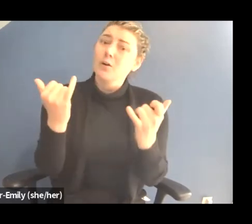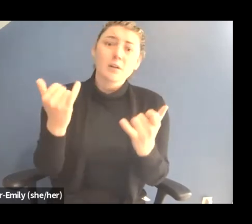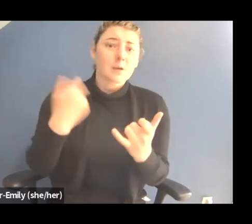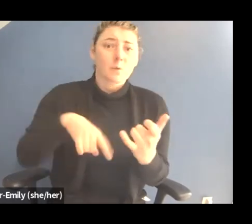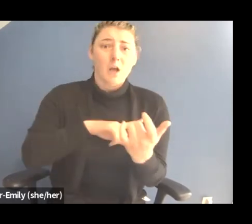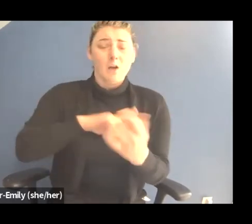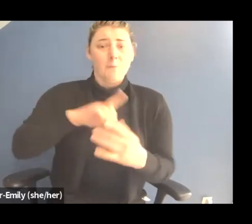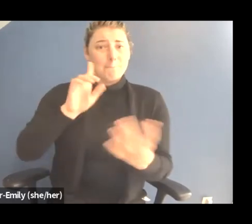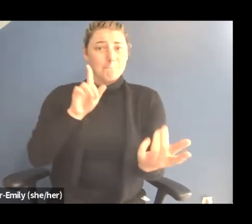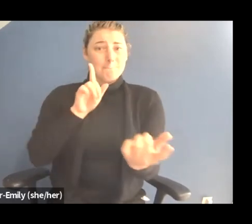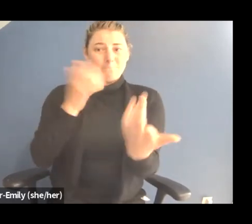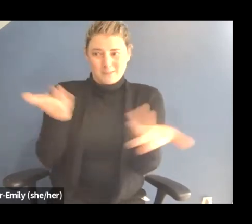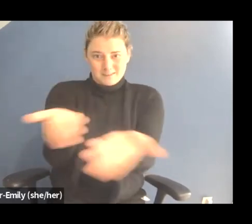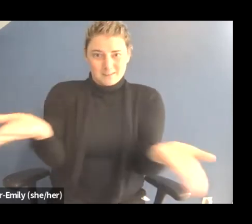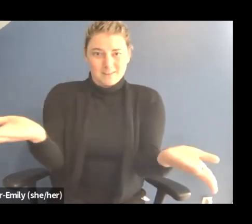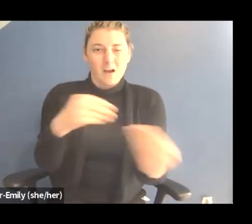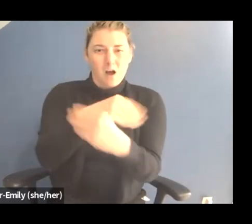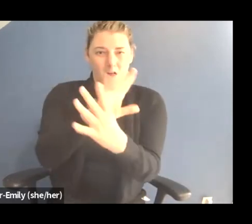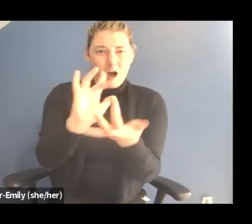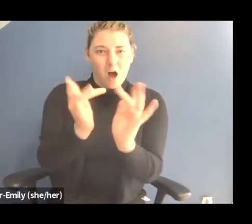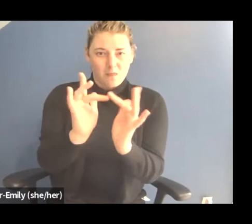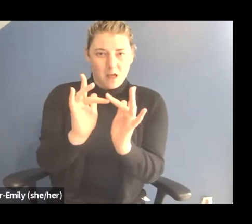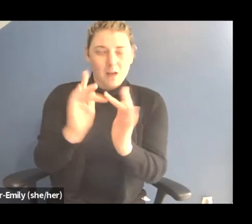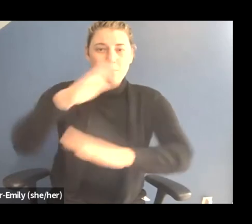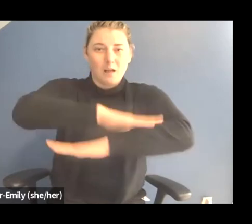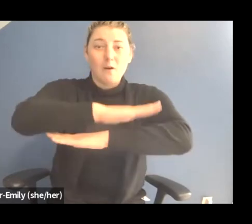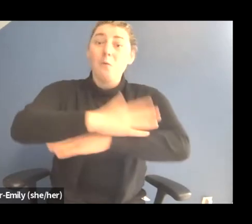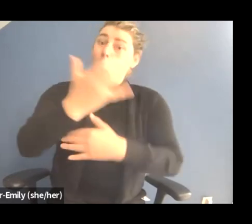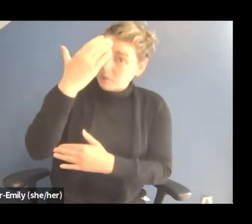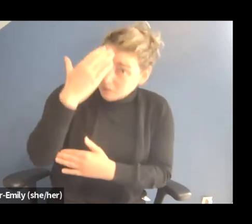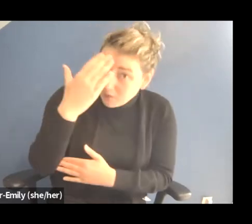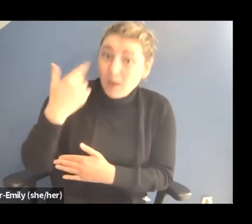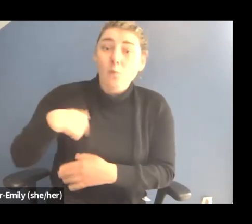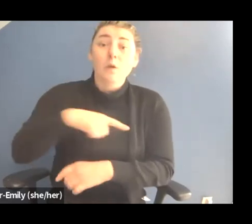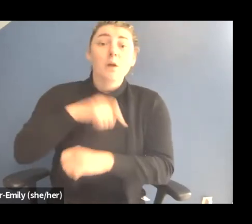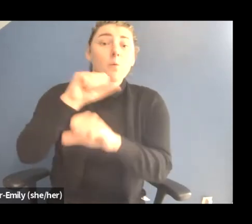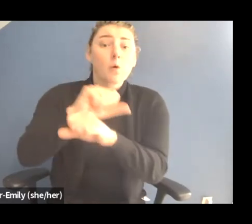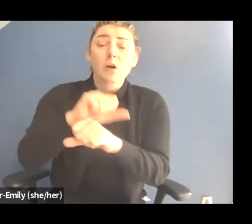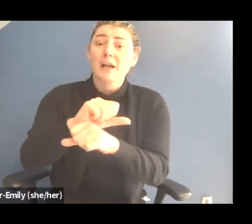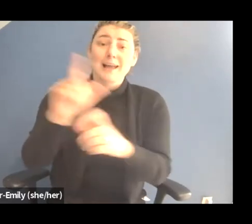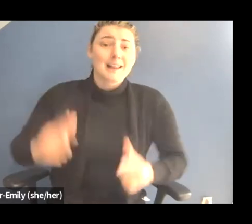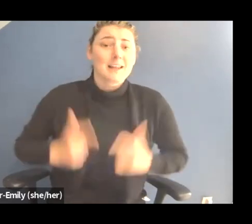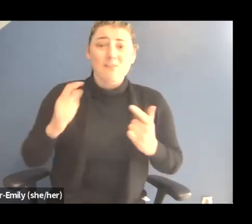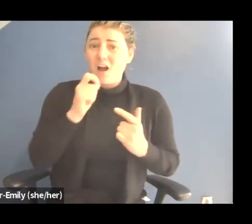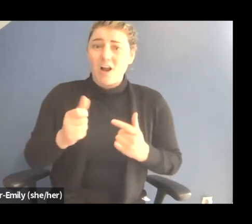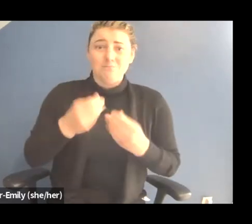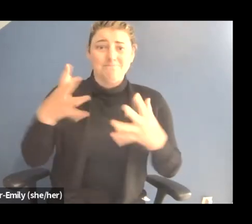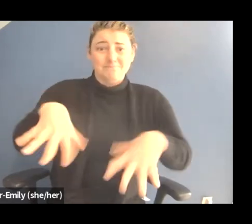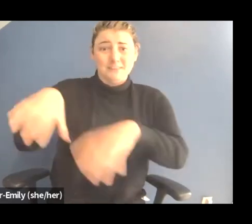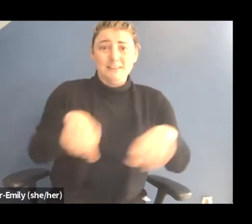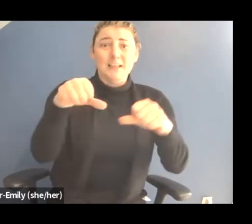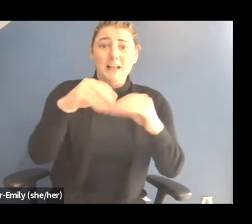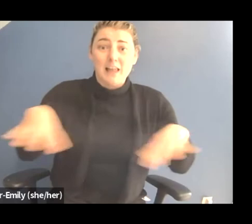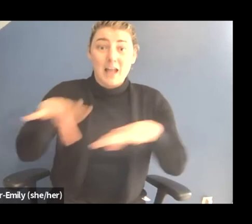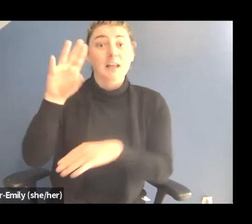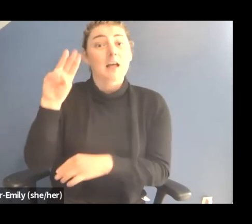meeting via an online platform, the roundtable would like to acknowledge that we work and live on unceded lands. Manhattan, or the